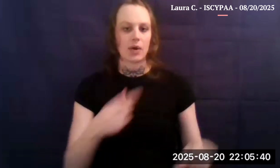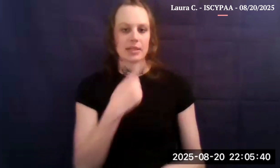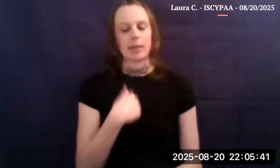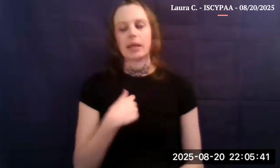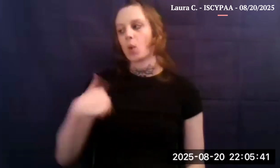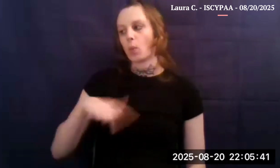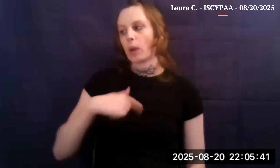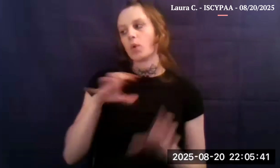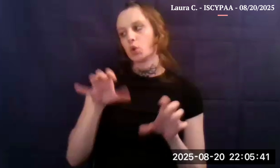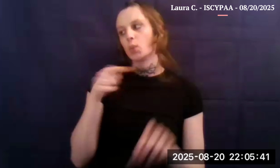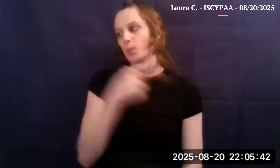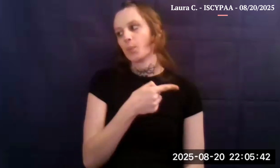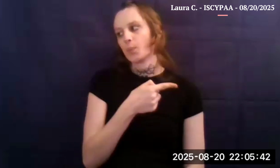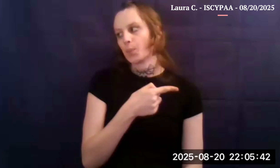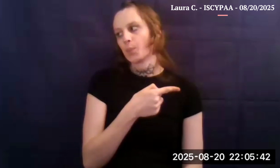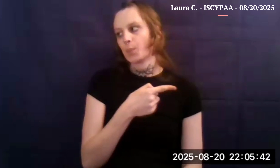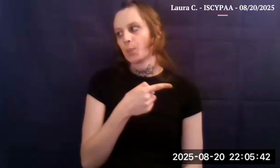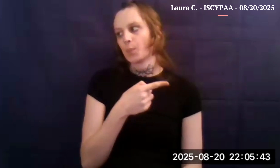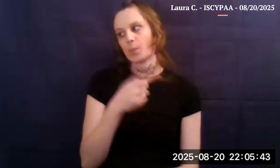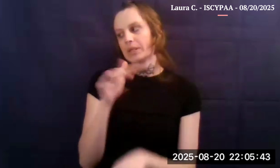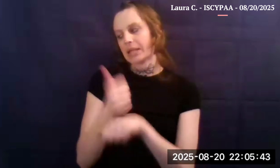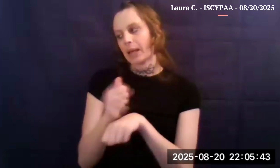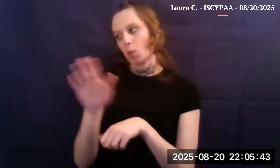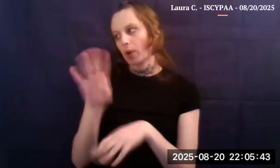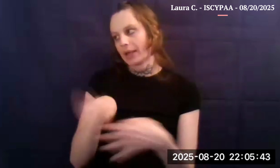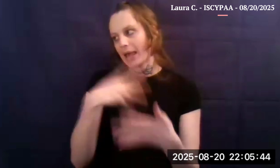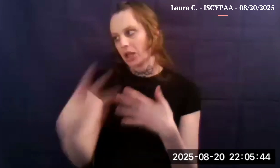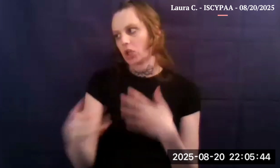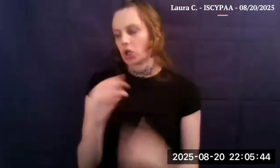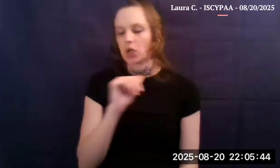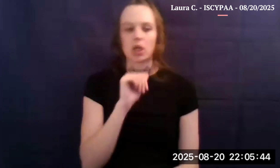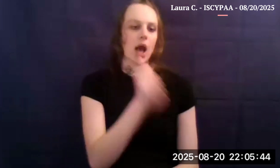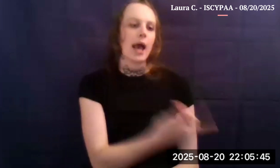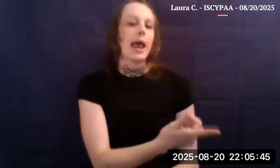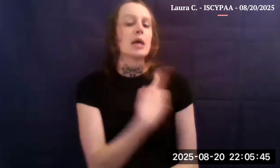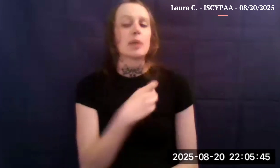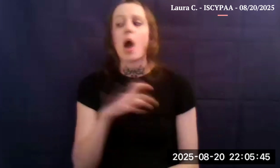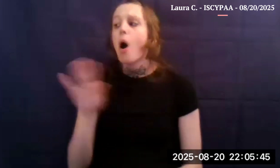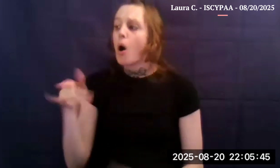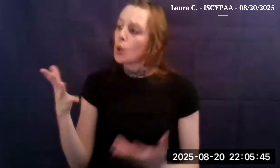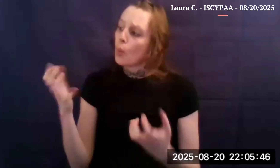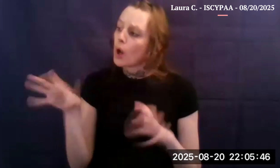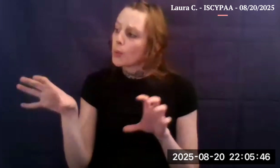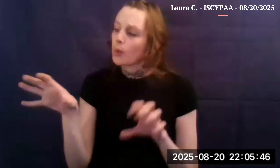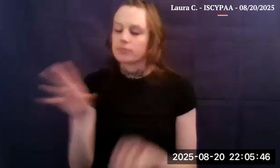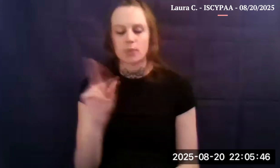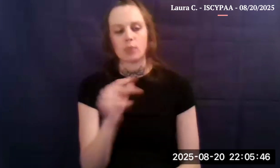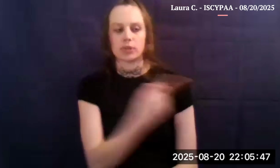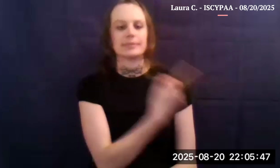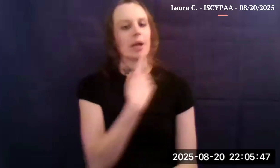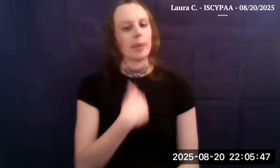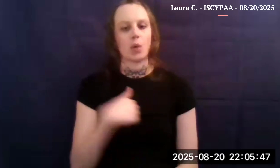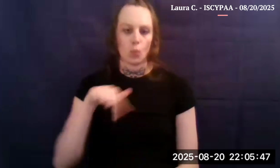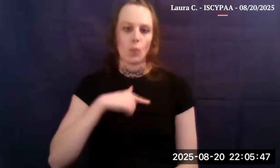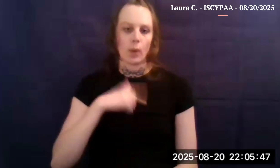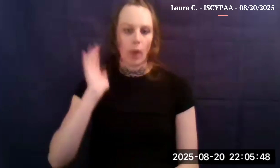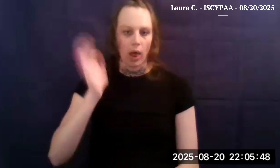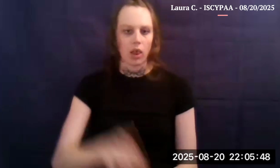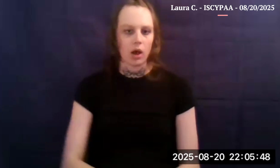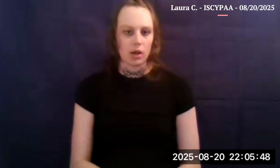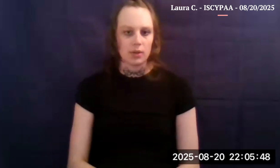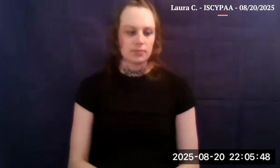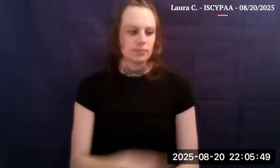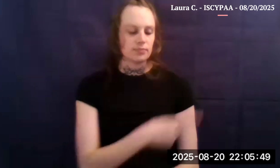this. Mark this on your calendar. There's no asking, do you want to do this? It's, we're going to do this. So she sent me a flyer